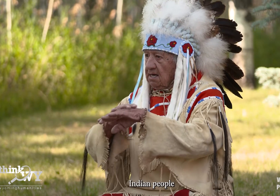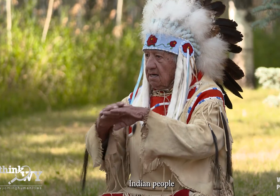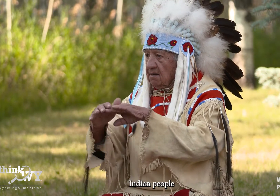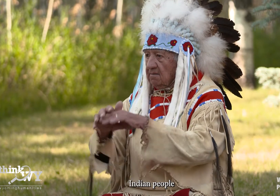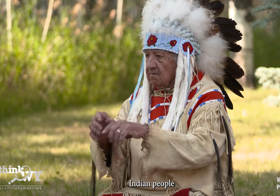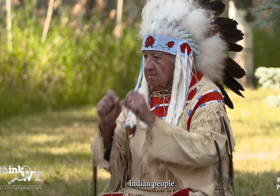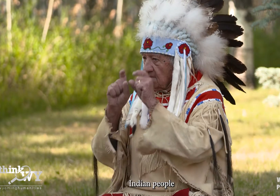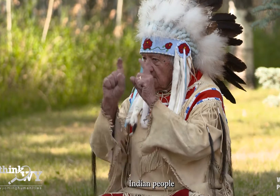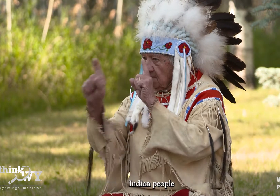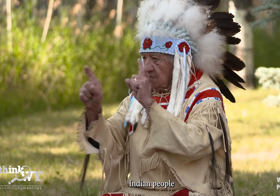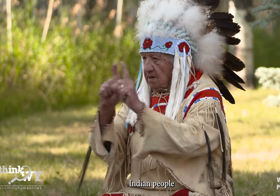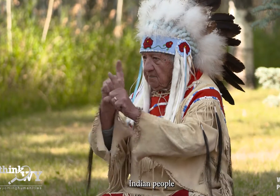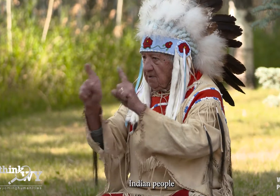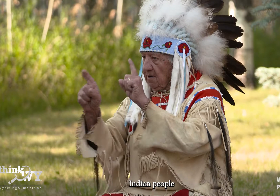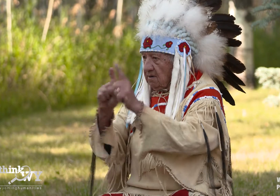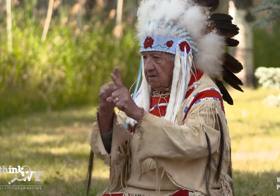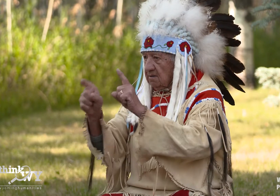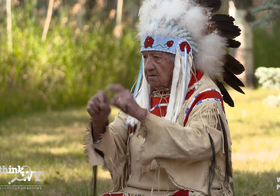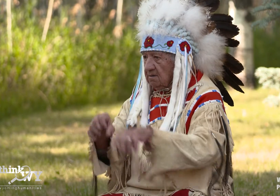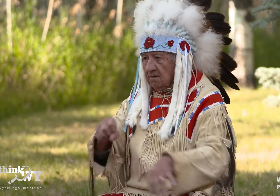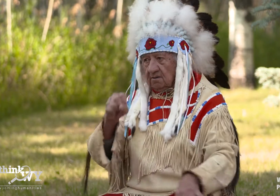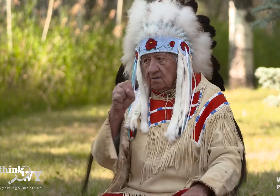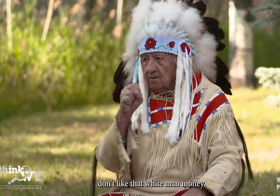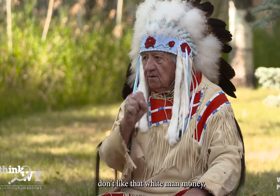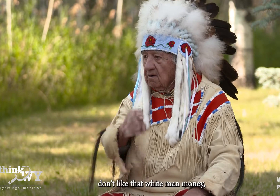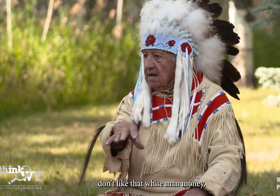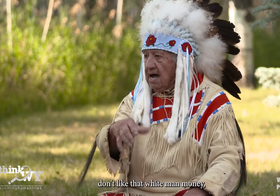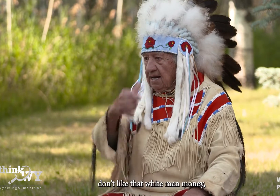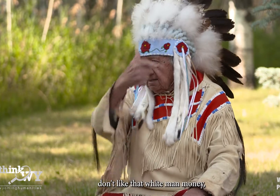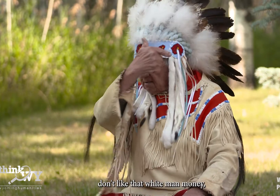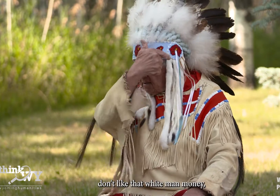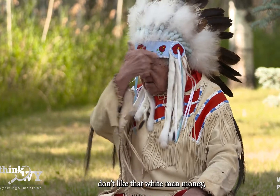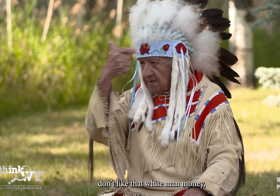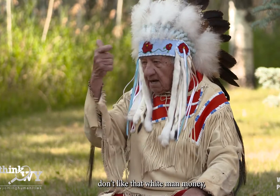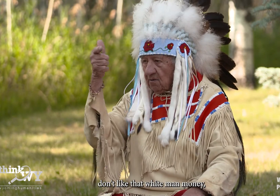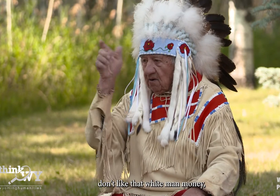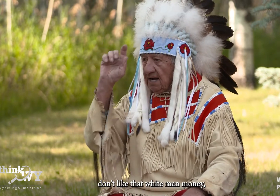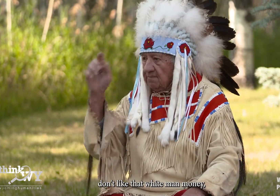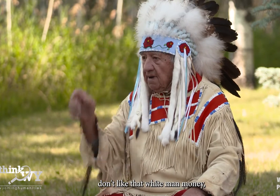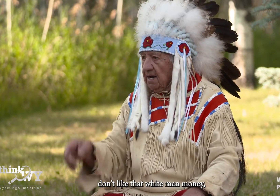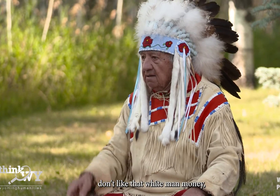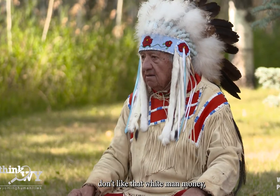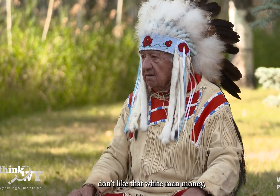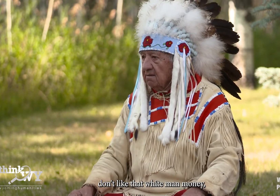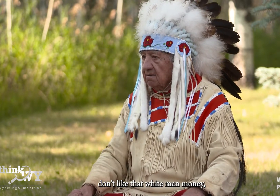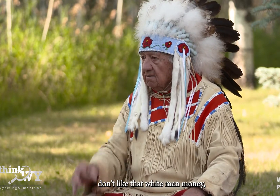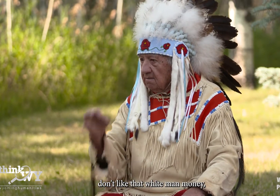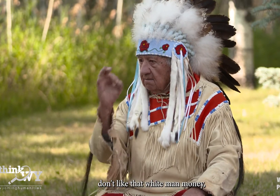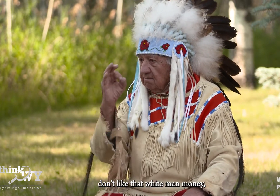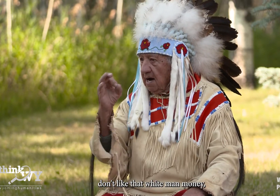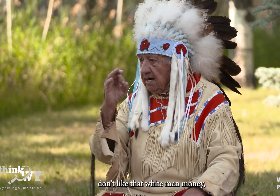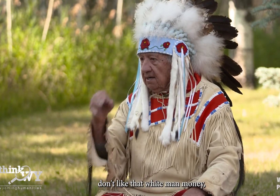Indian people don't like that white man, money,